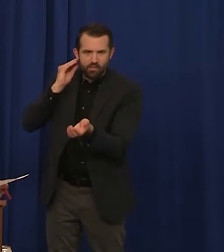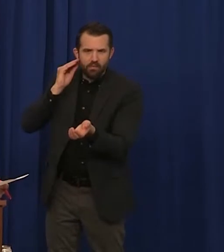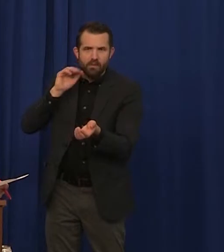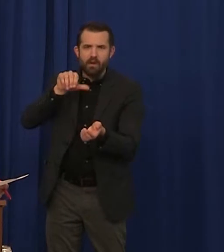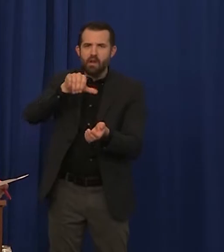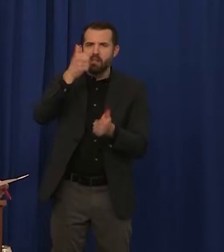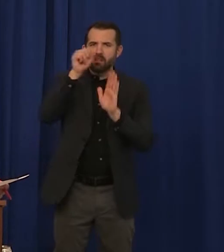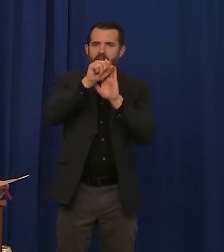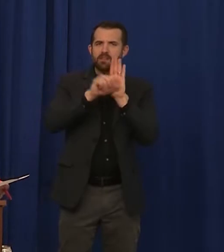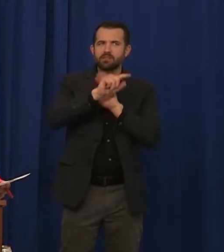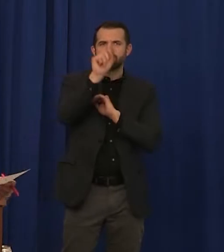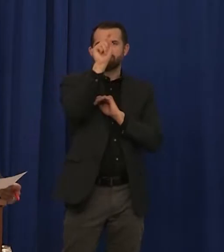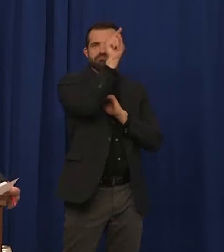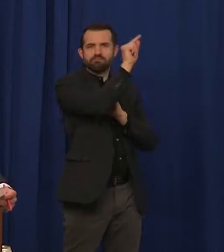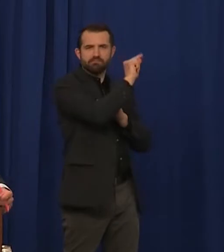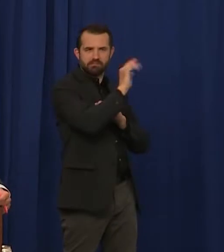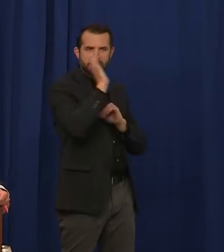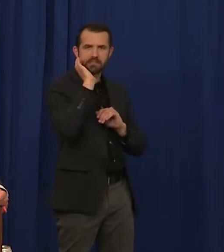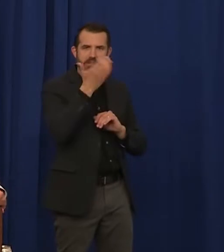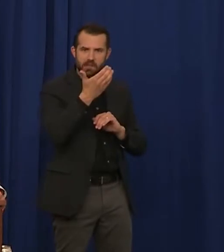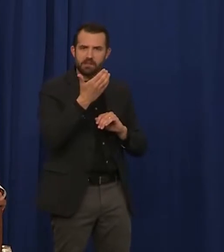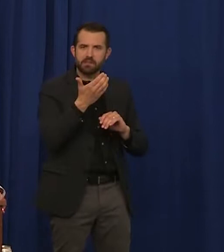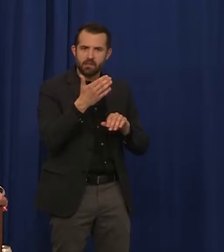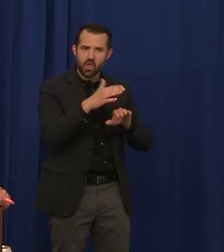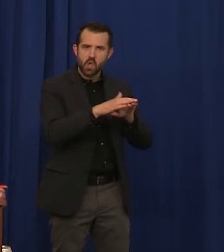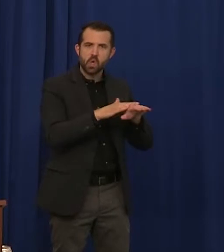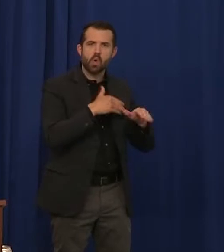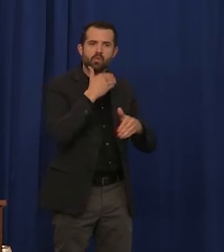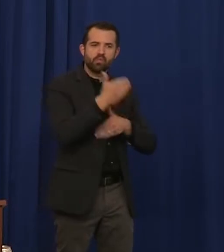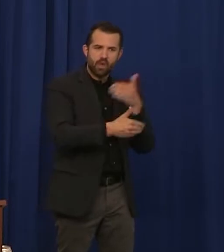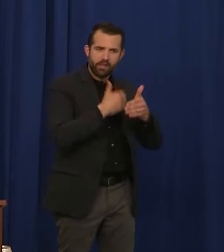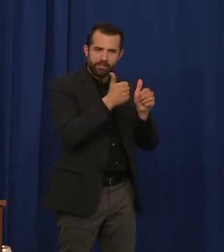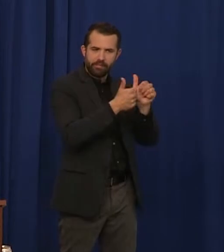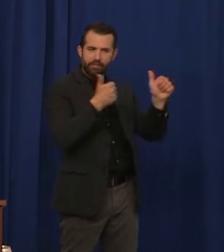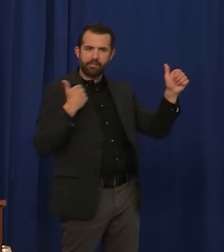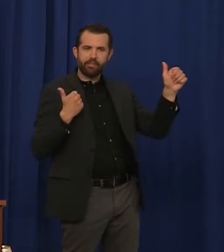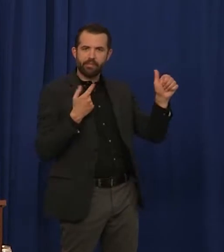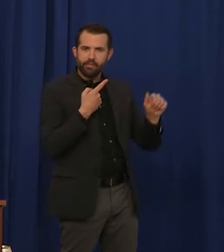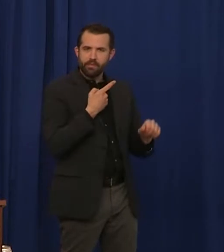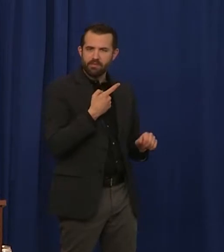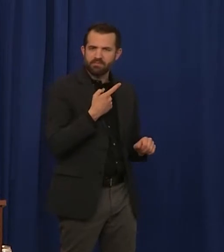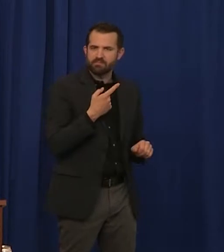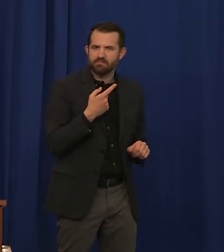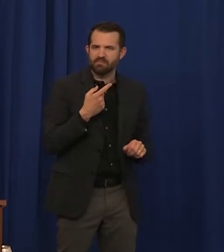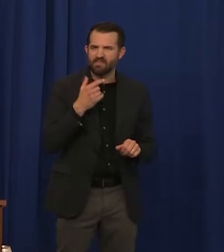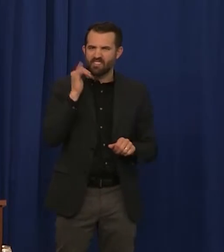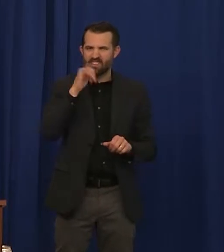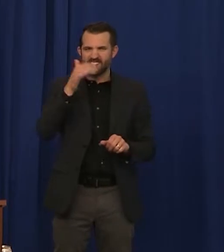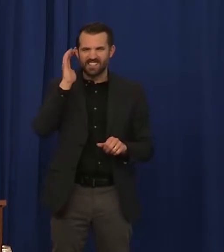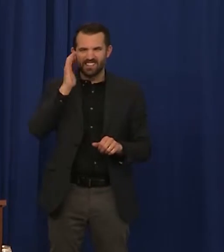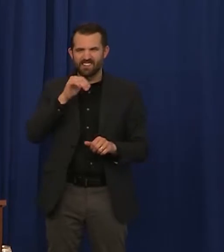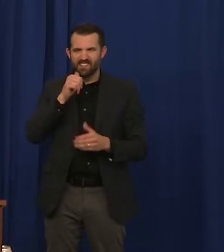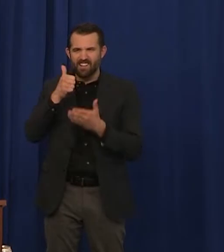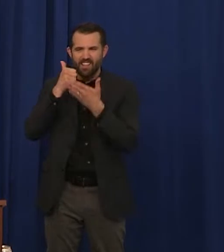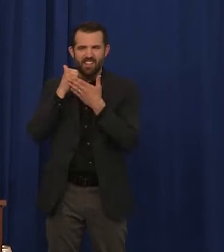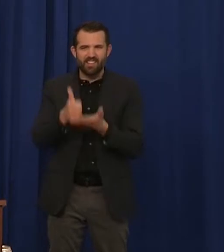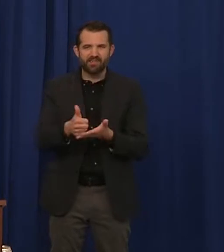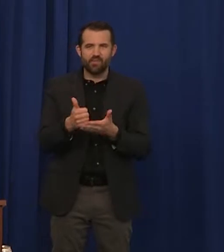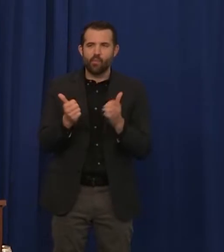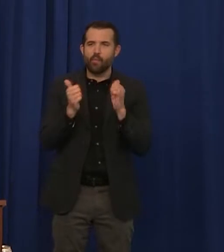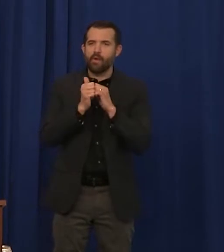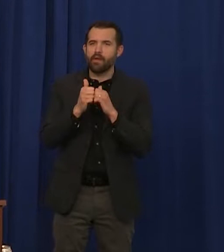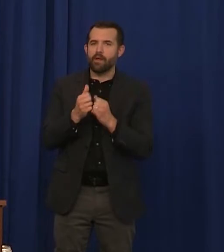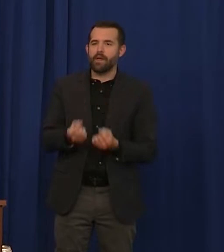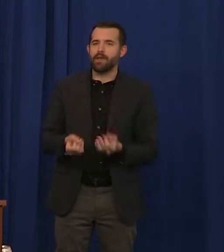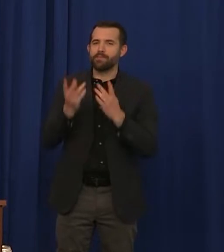doesn't seem to be helping with the fatality rate, which a report from Kaiser Health and your own data suggests is Maine